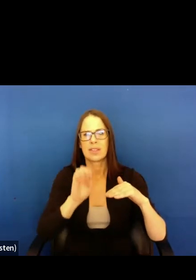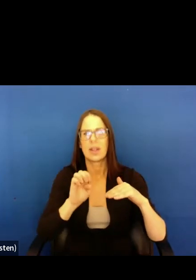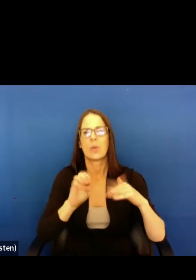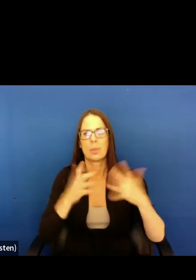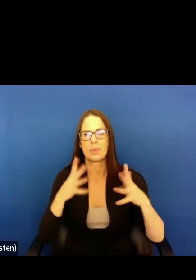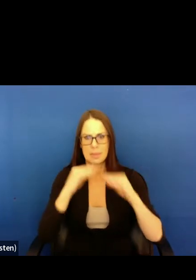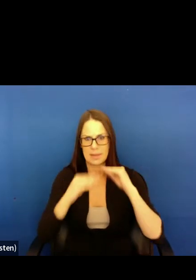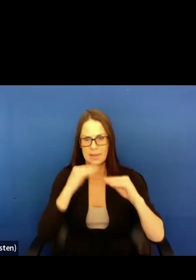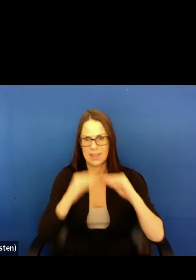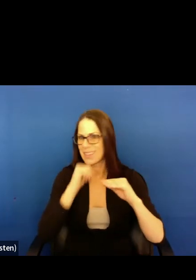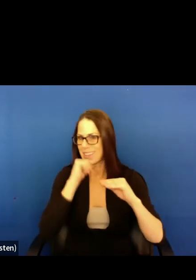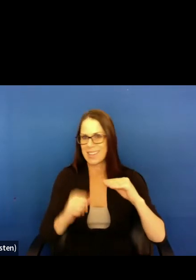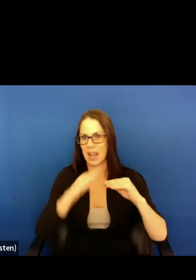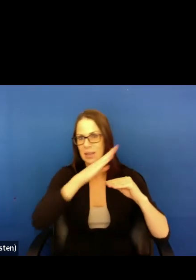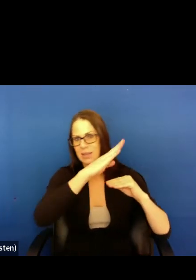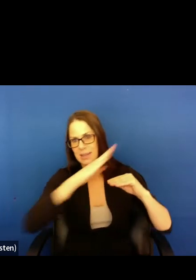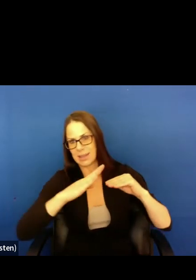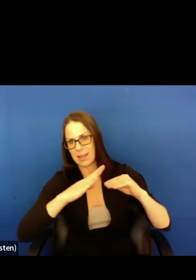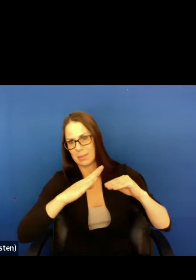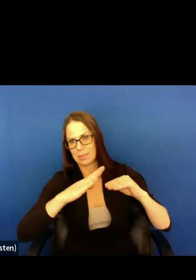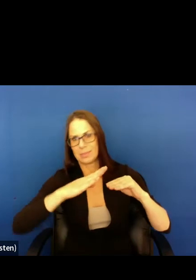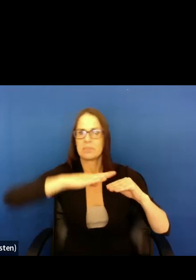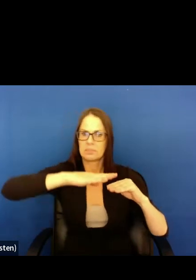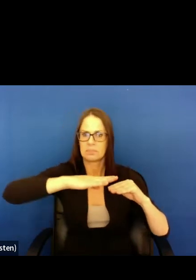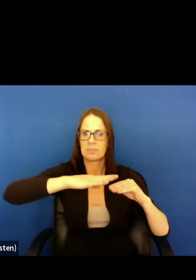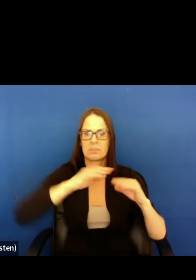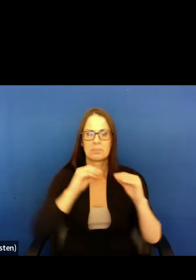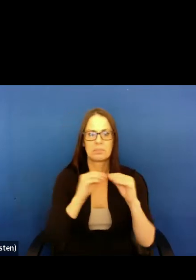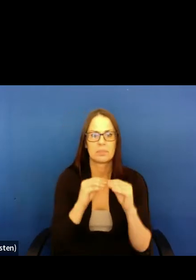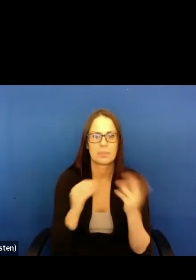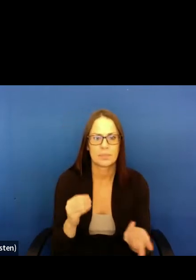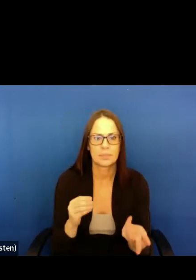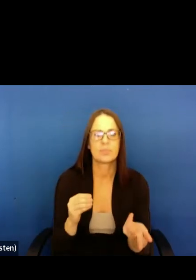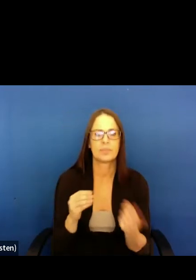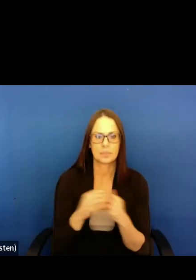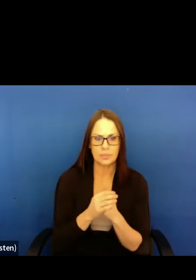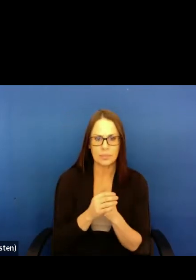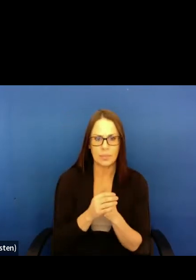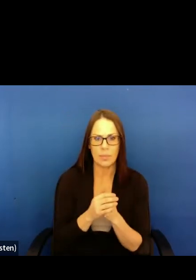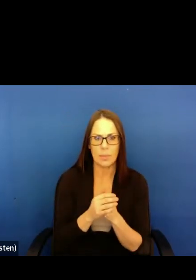was. Handrails and a new ramp were provided, and widened the hallway on the first floor.